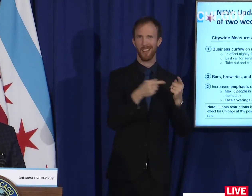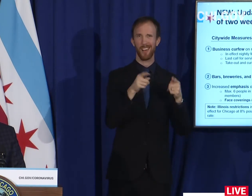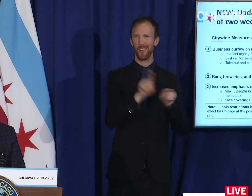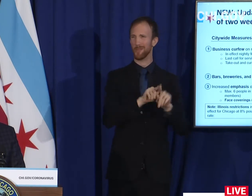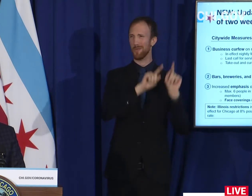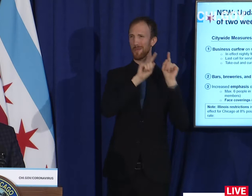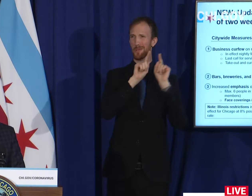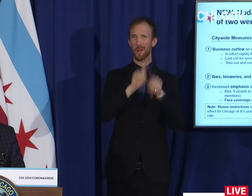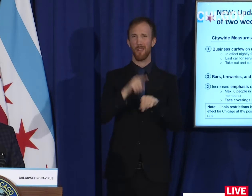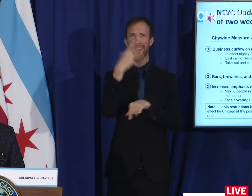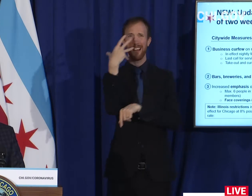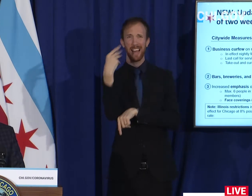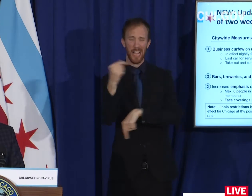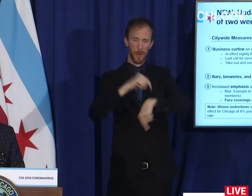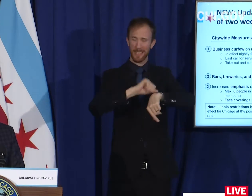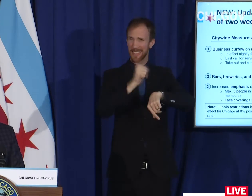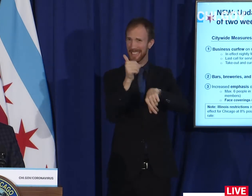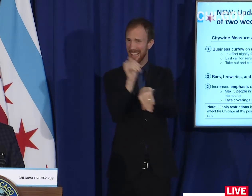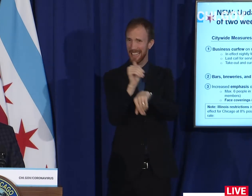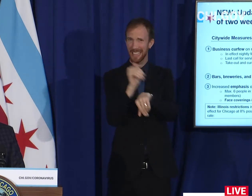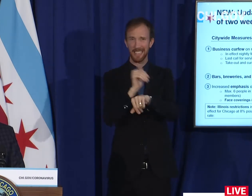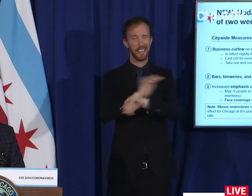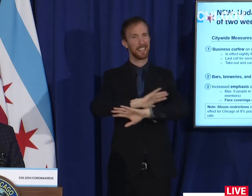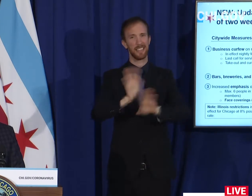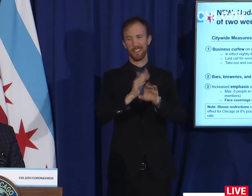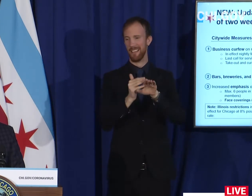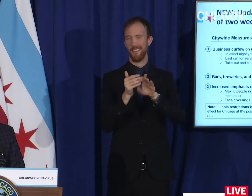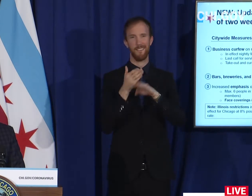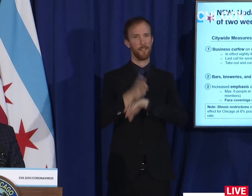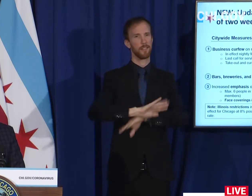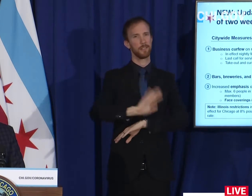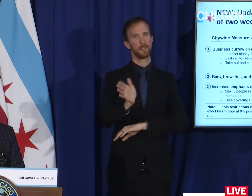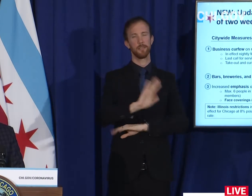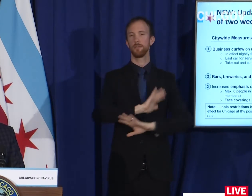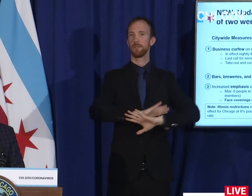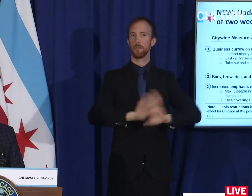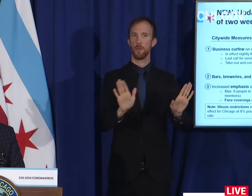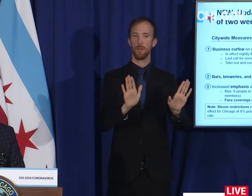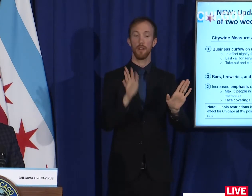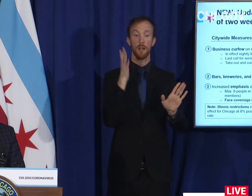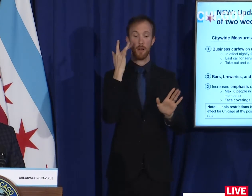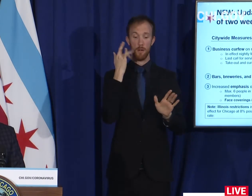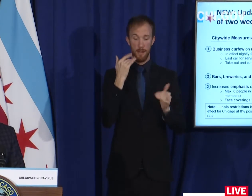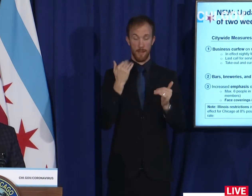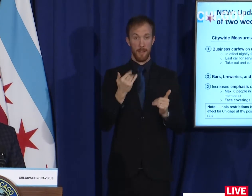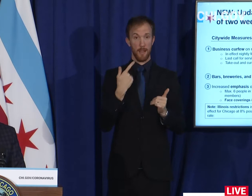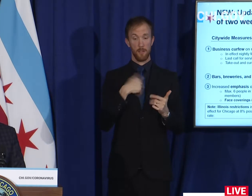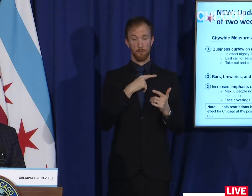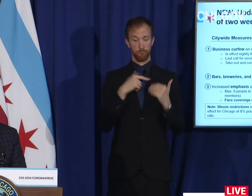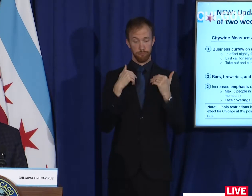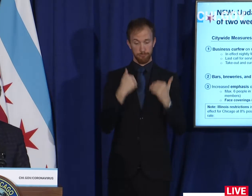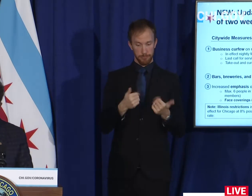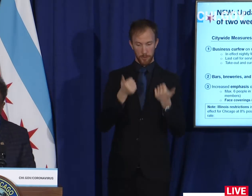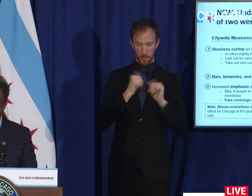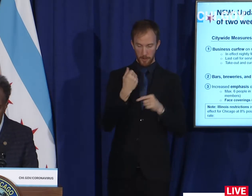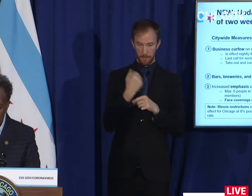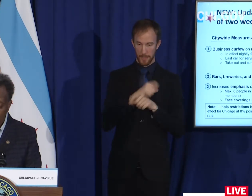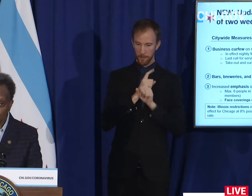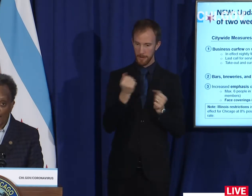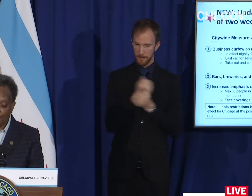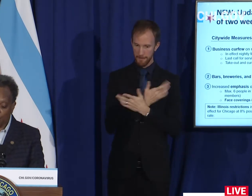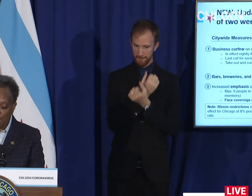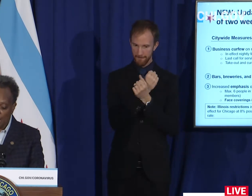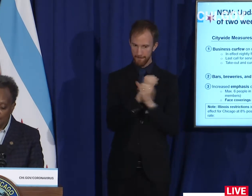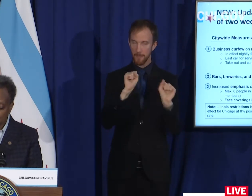measures to avoid potential catastrophic impacts later. As we're all aware from the daily headlines,